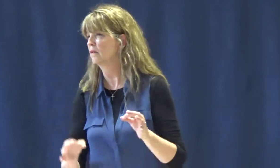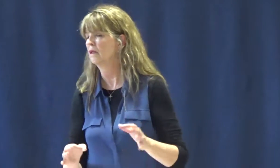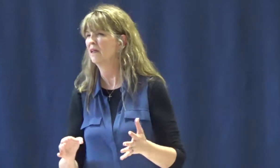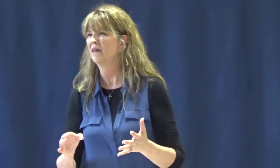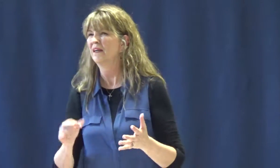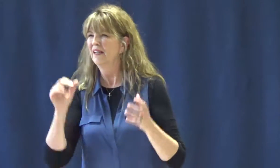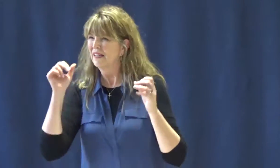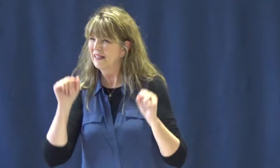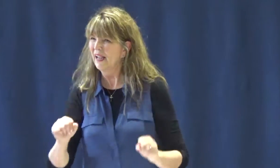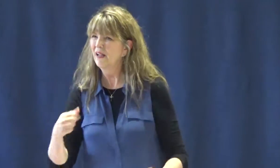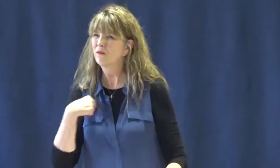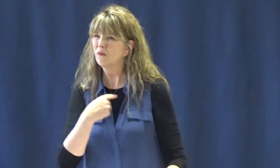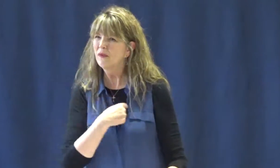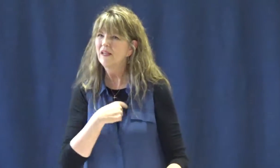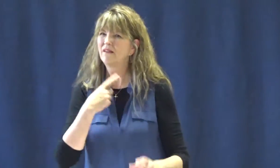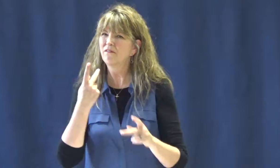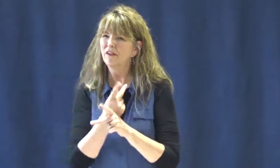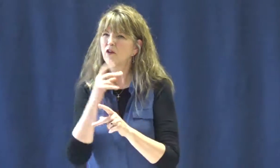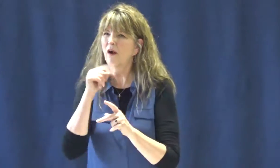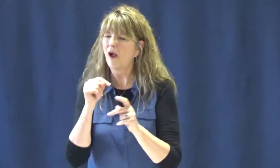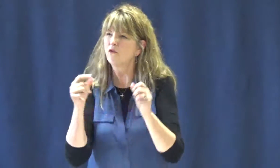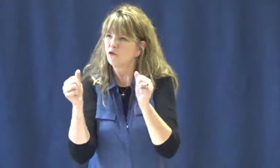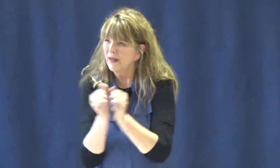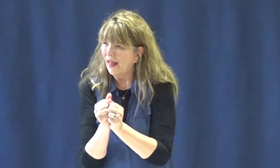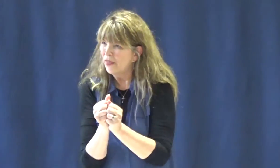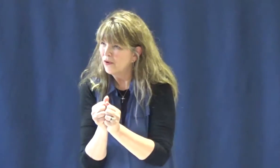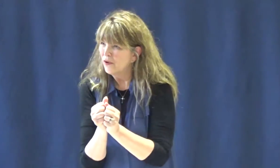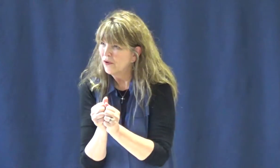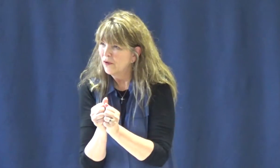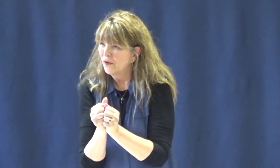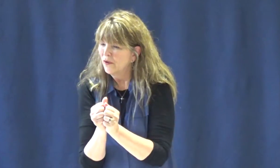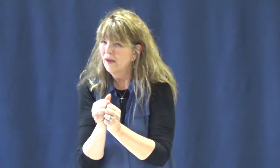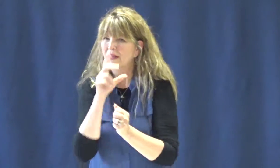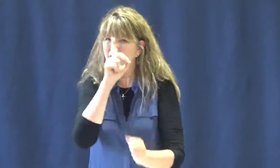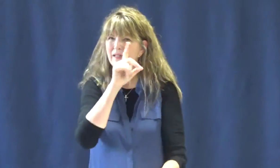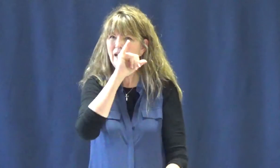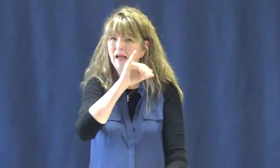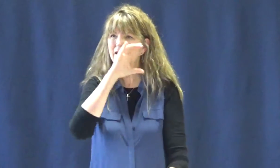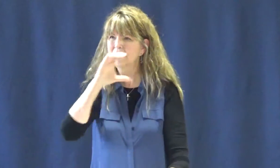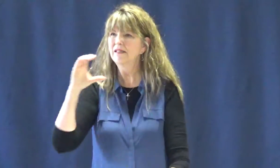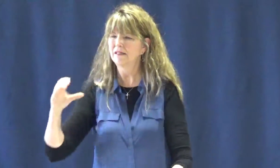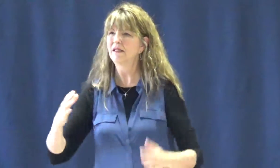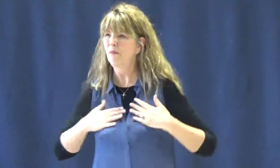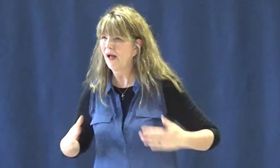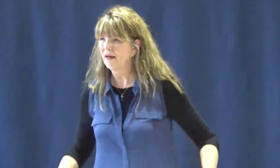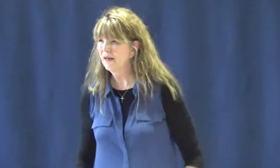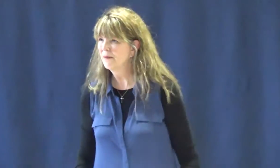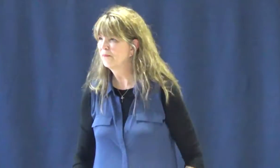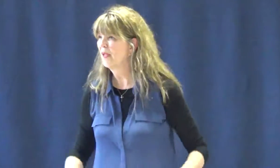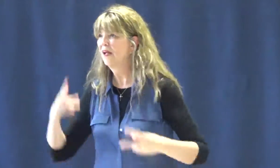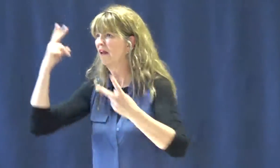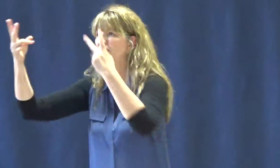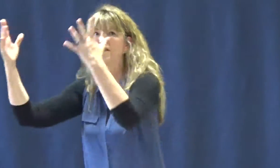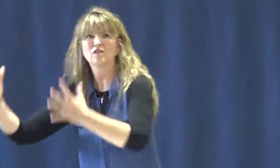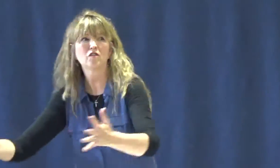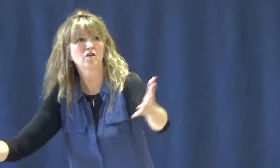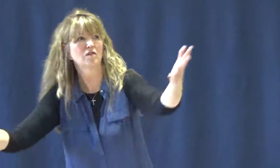Or basically we're judging. Can we figure out together in DICC, the body of